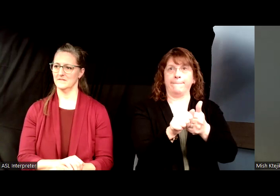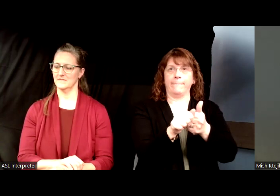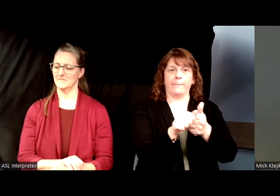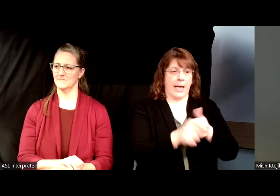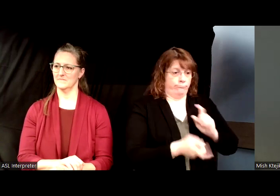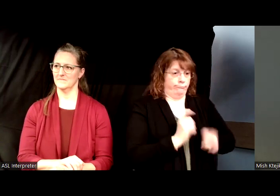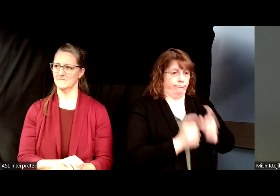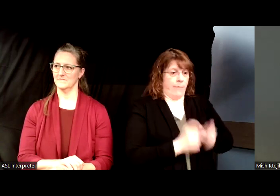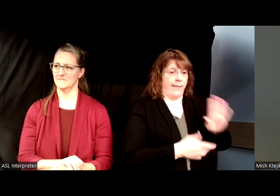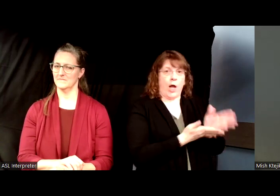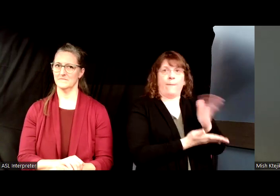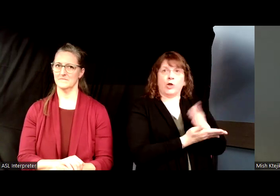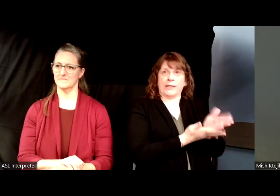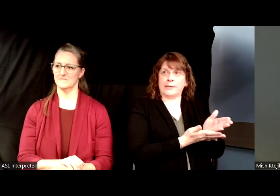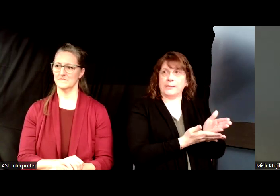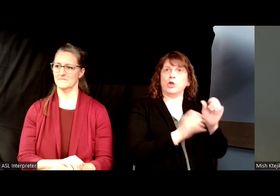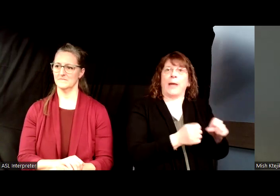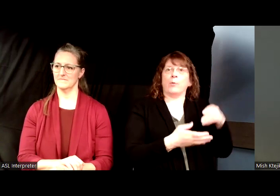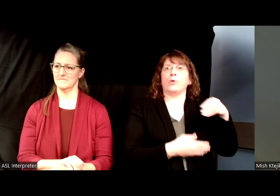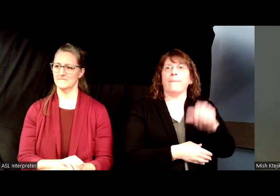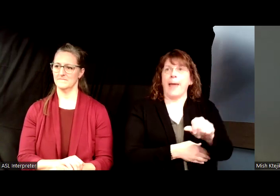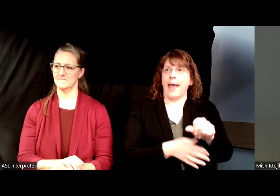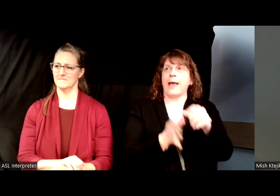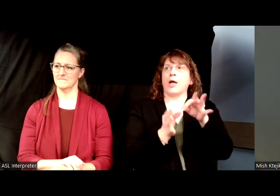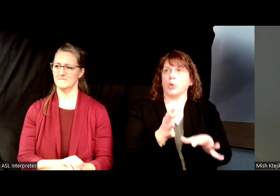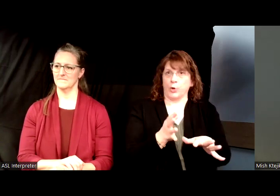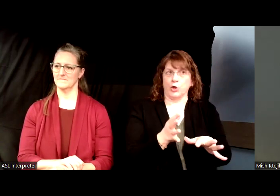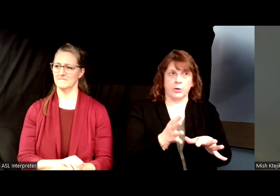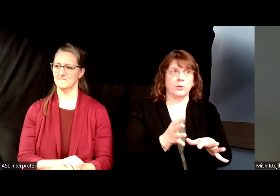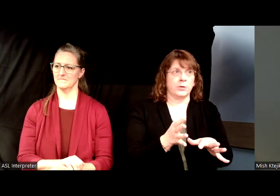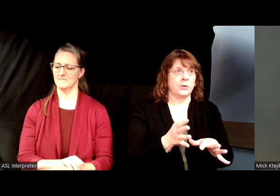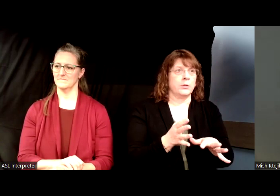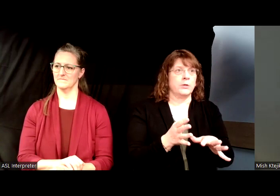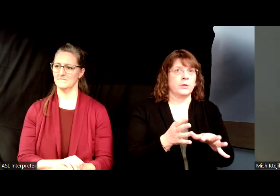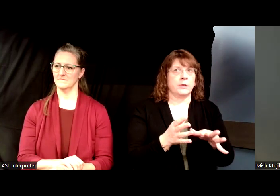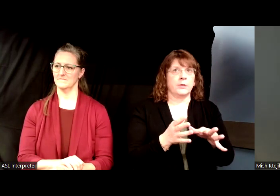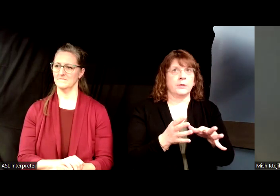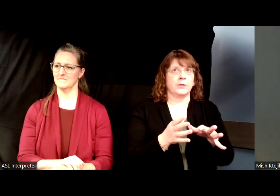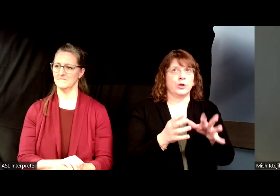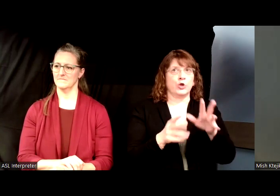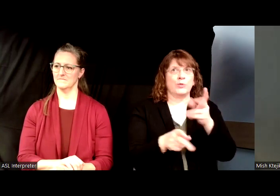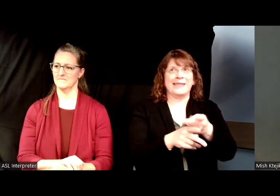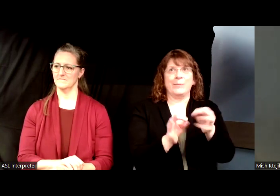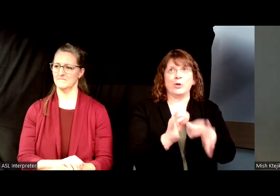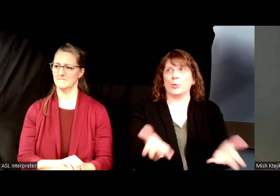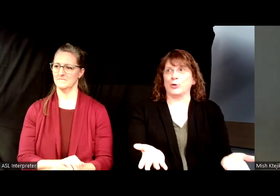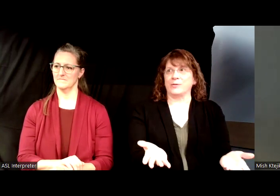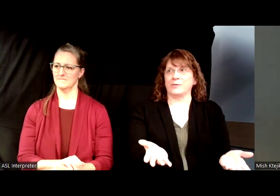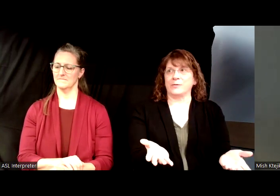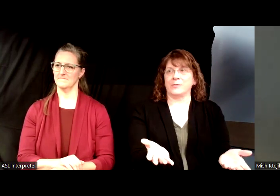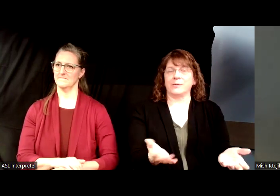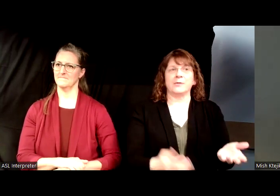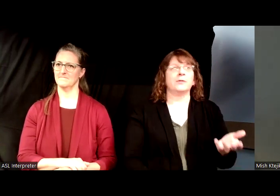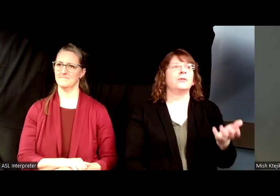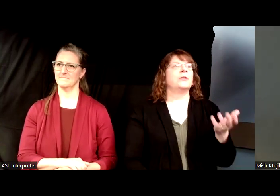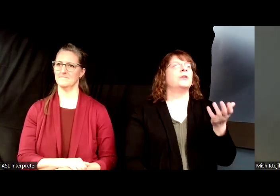And it's going to take time for the educational system to catch up to this. Their budgets, we're gonna have to add these larger line items for interpreters who now